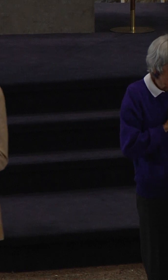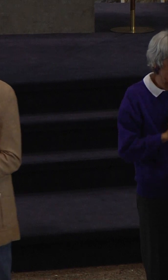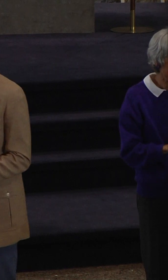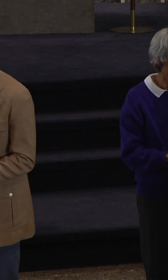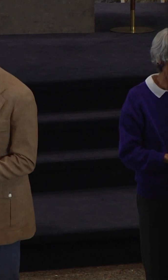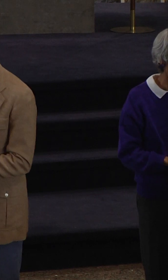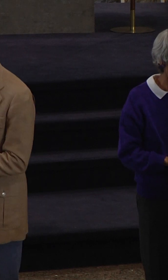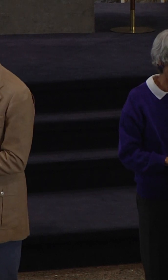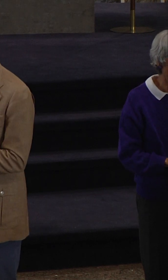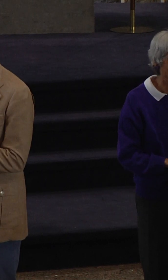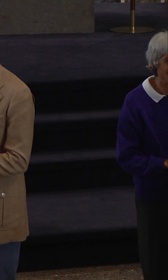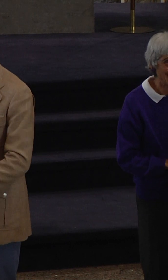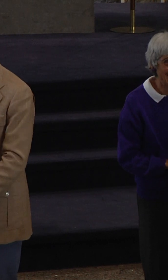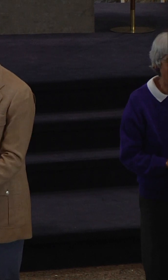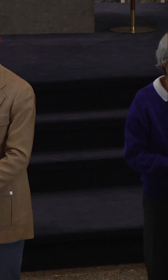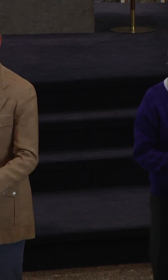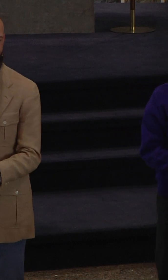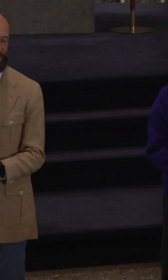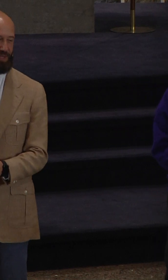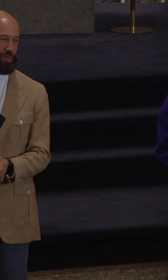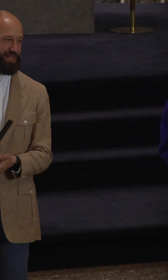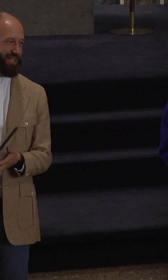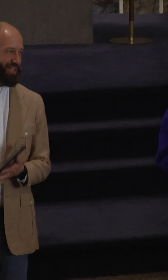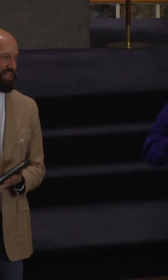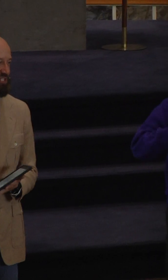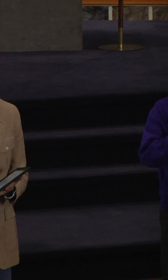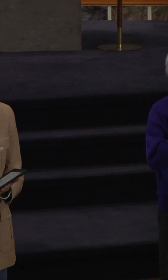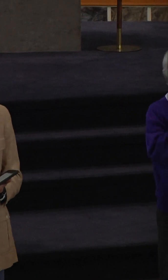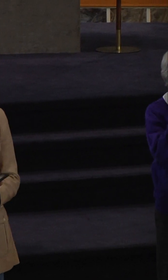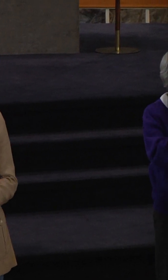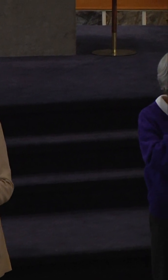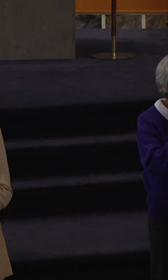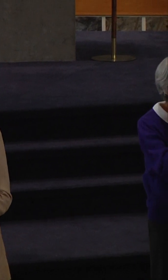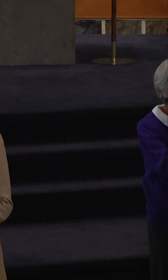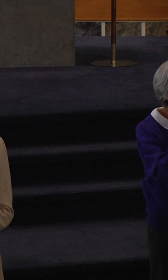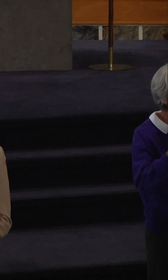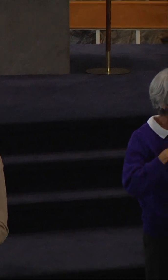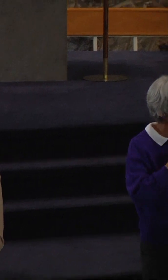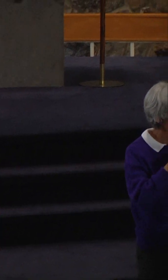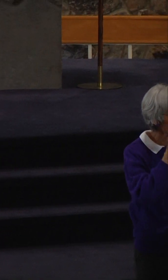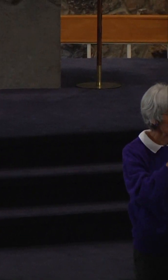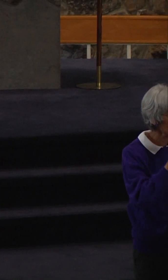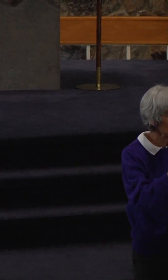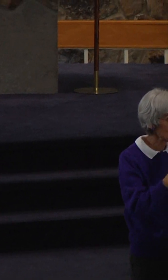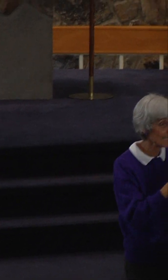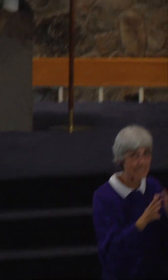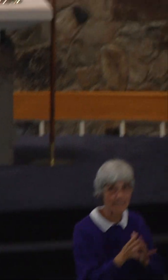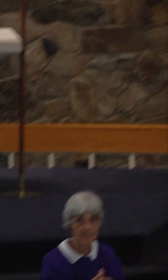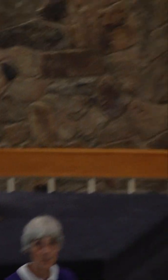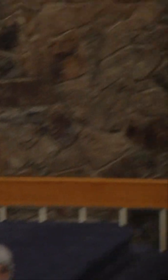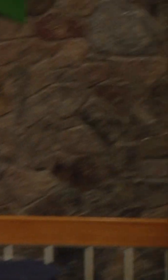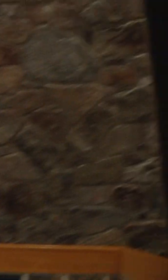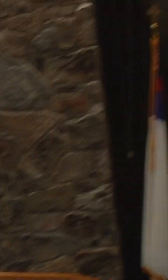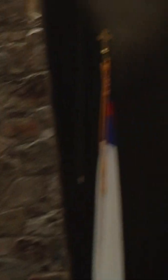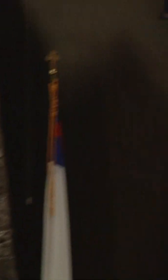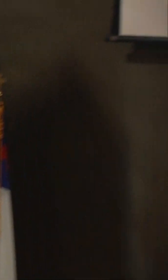we'll continue with our confession that we need to be rescued, that we need Jesus. Let's say these words